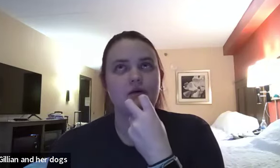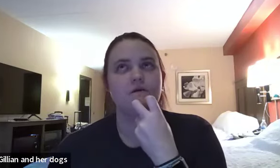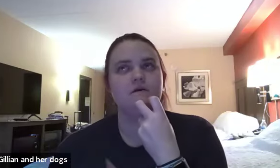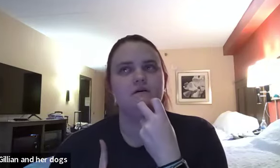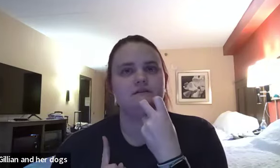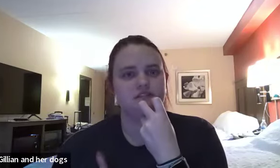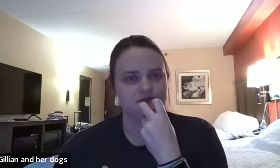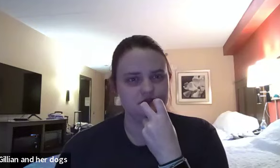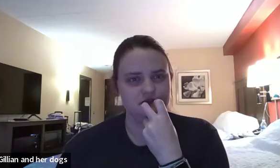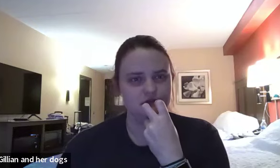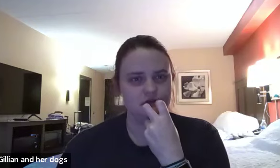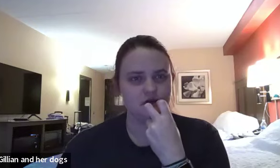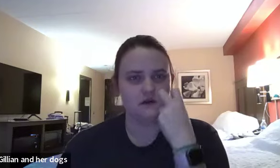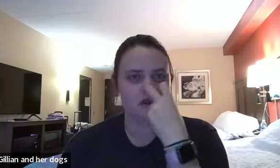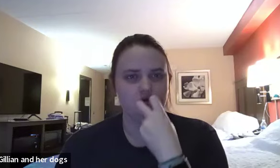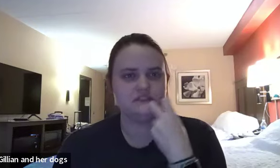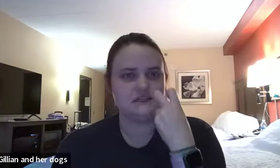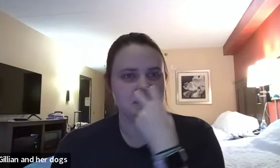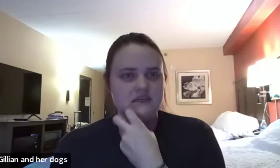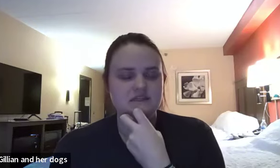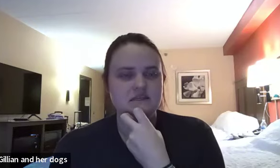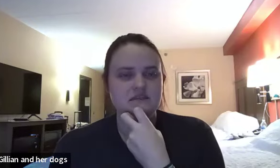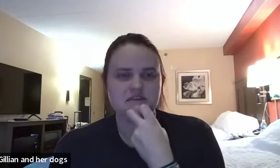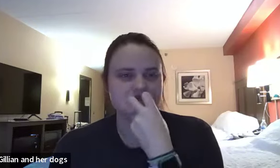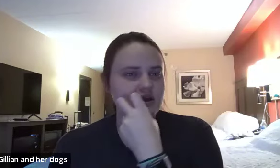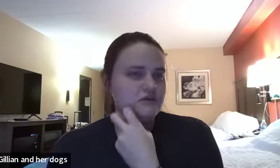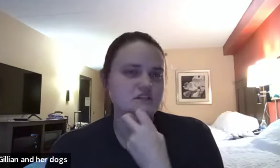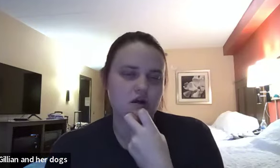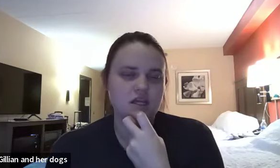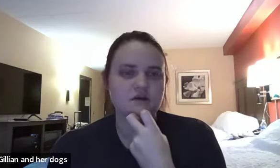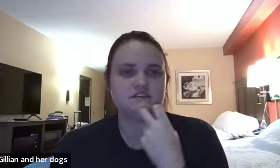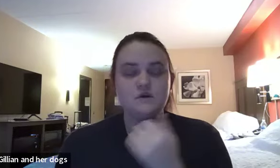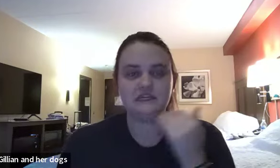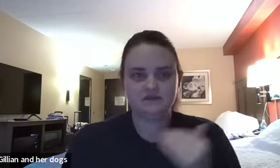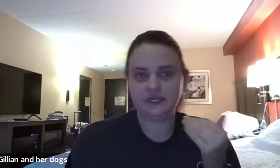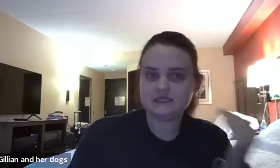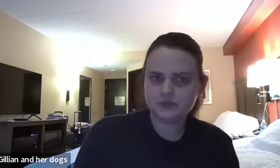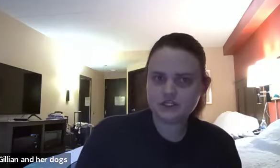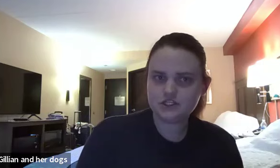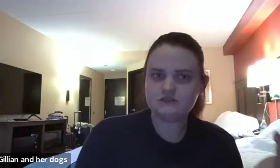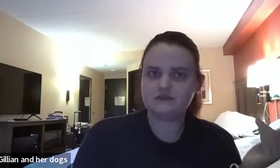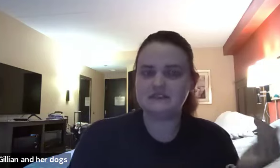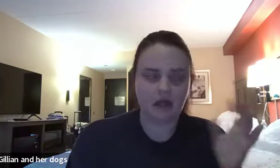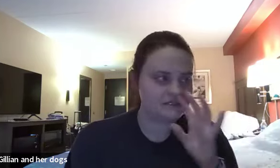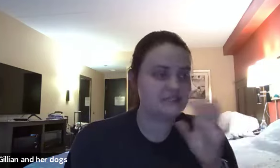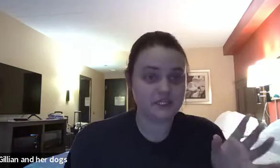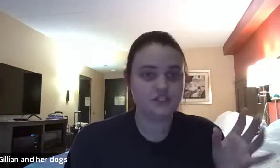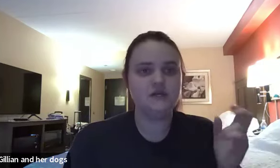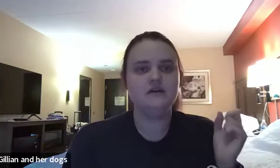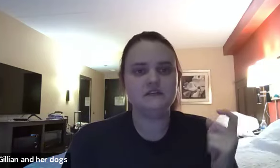Now, the difference with this one, though, I would say is this is not really talking about someone giving a speech. This